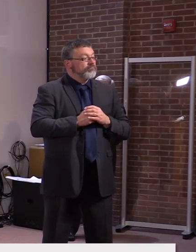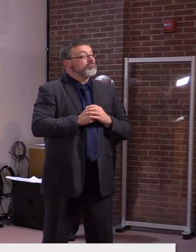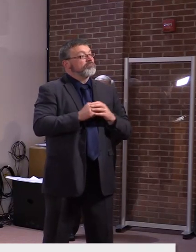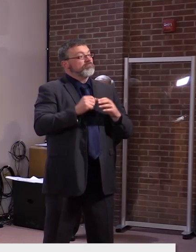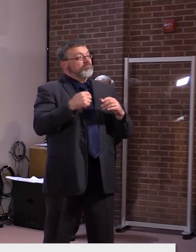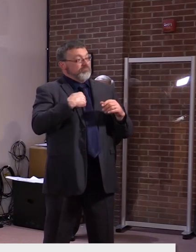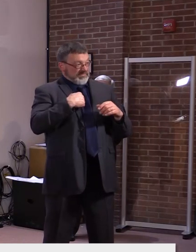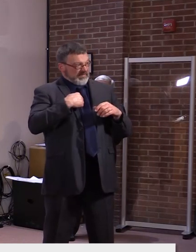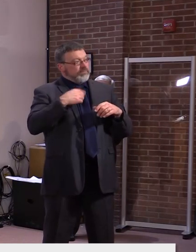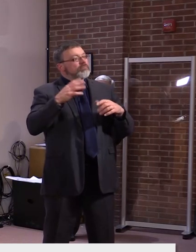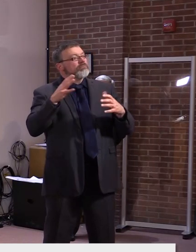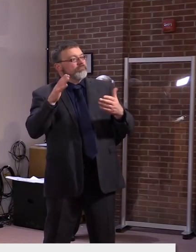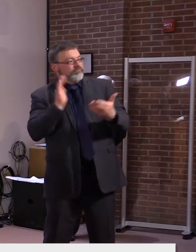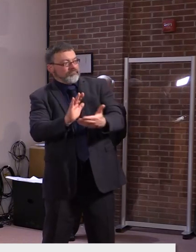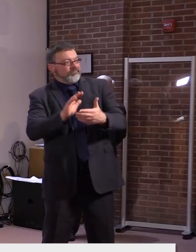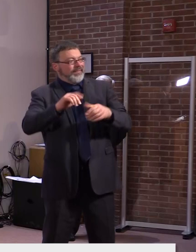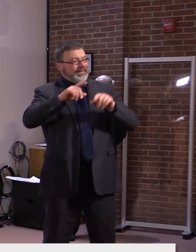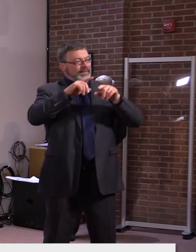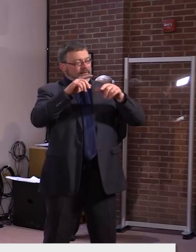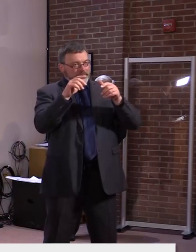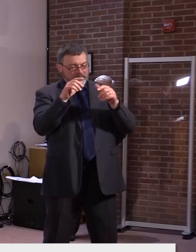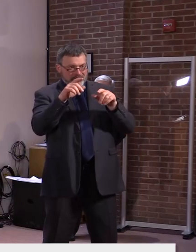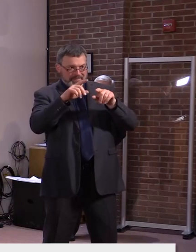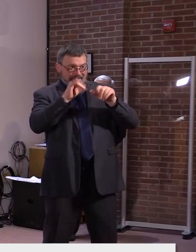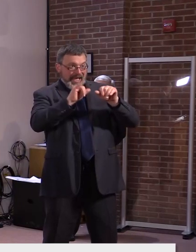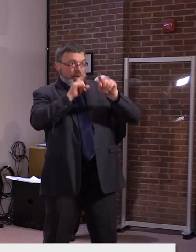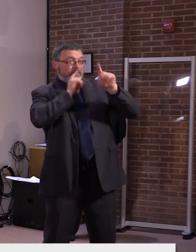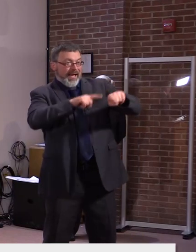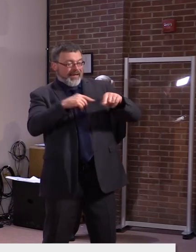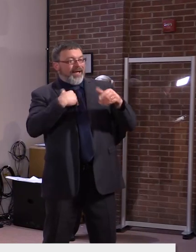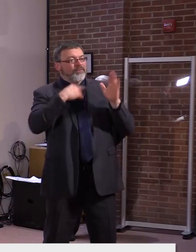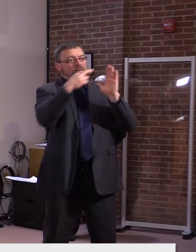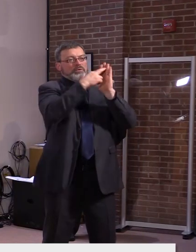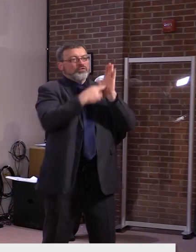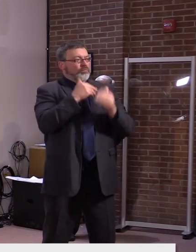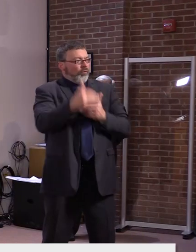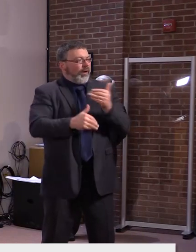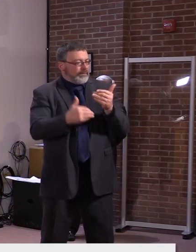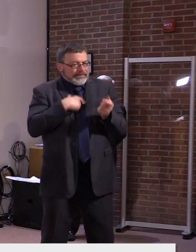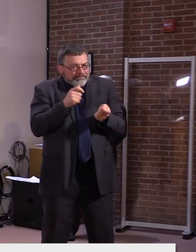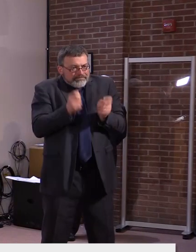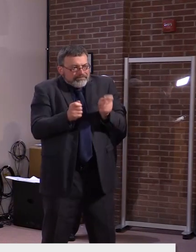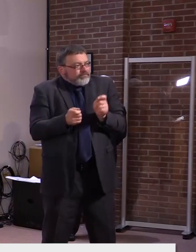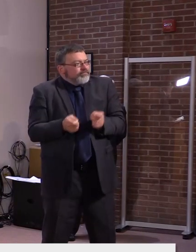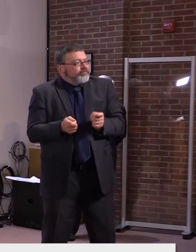testing registration consent process to rapidly register the students and their families for this clinic.